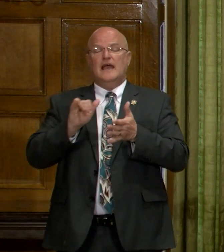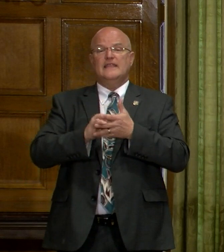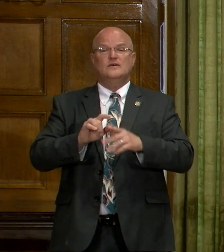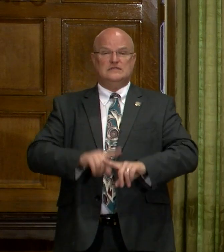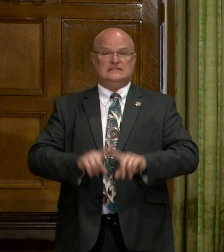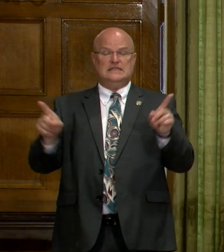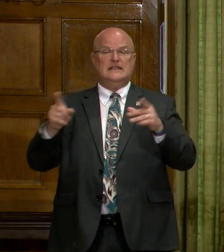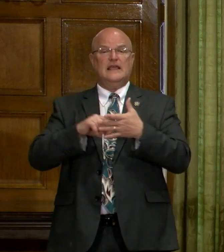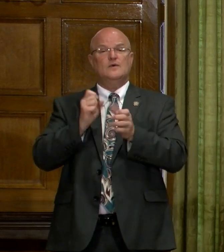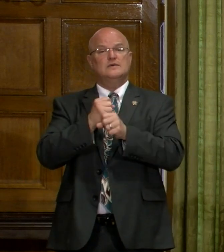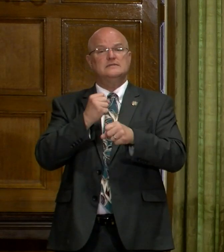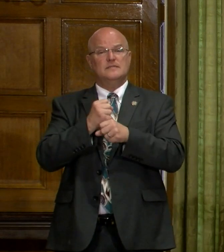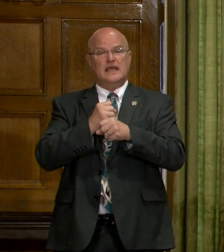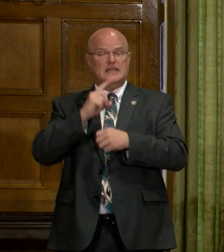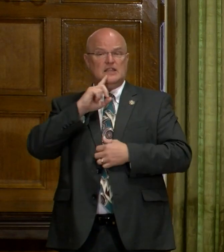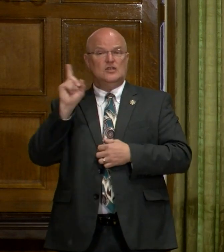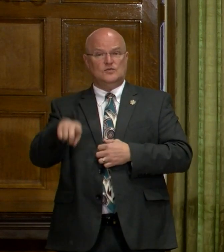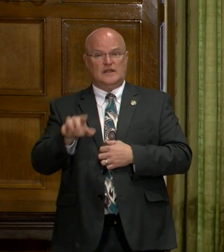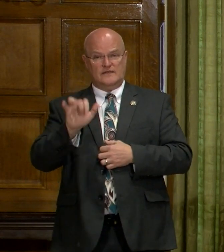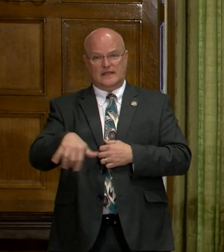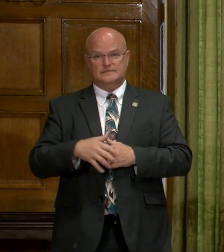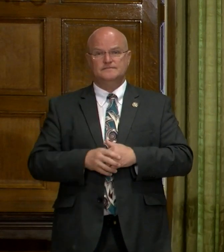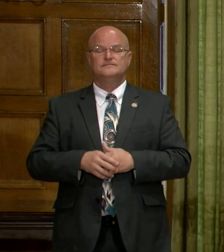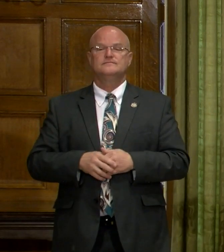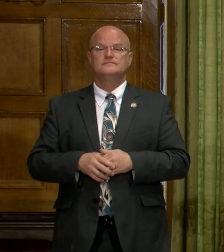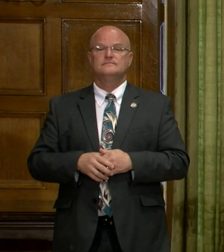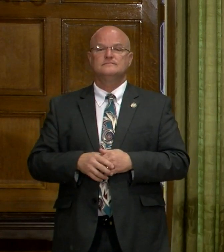was a distinction that was made in the directive in that regard.